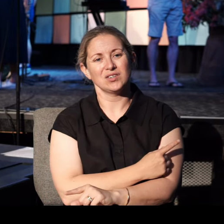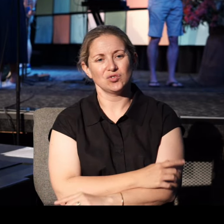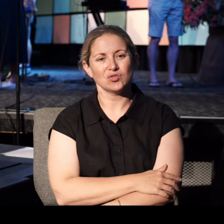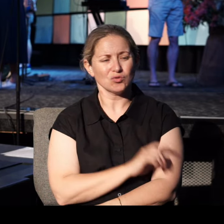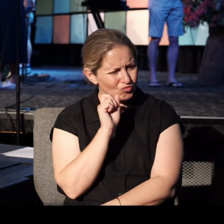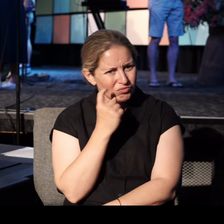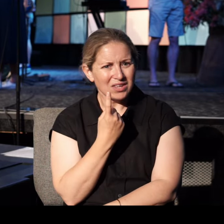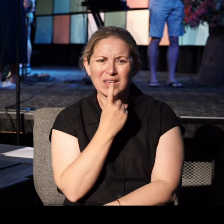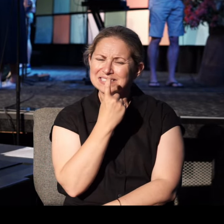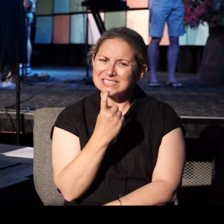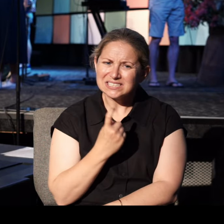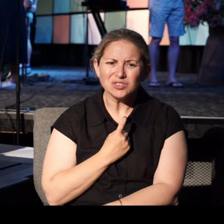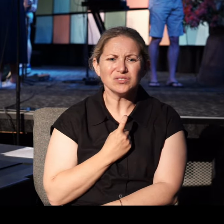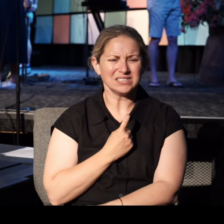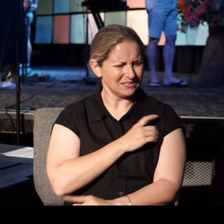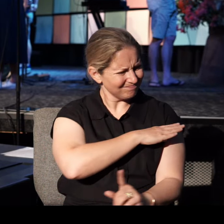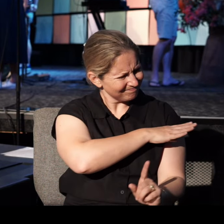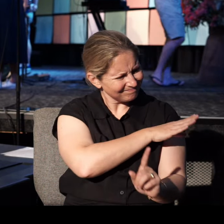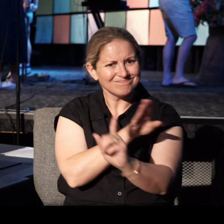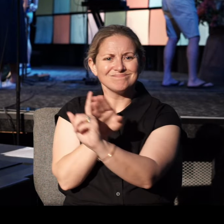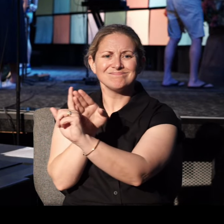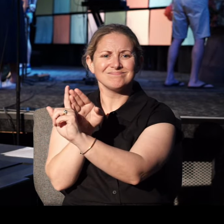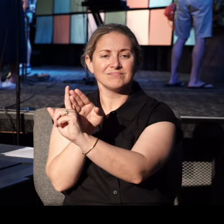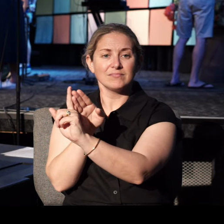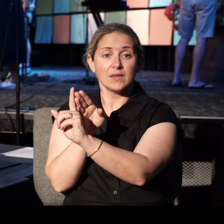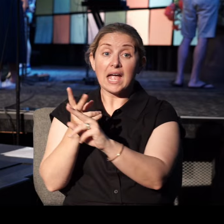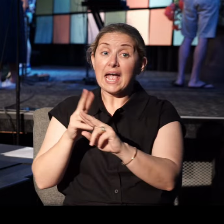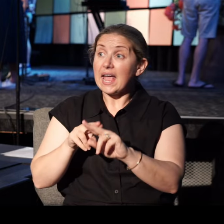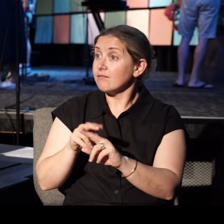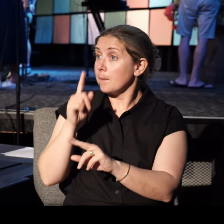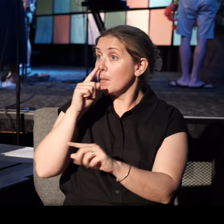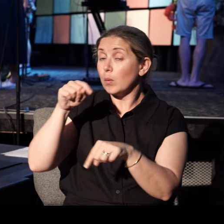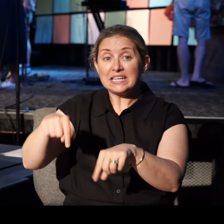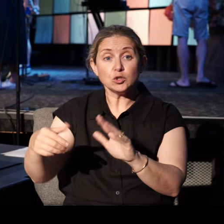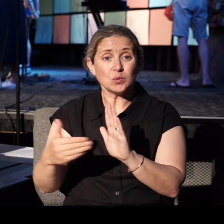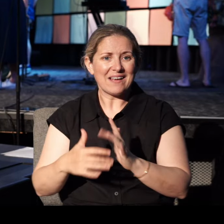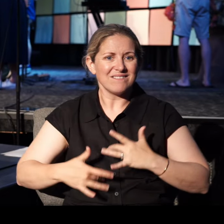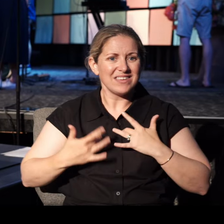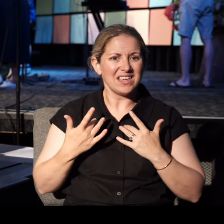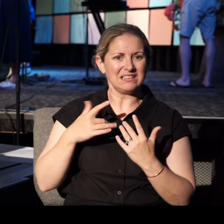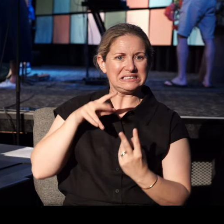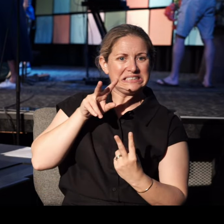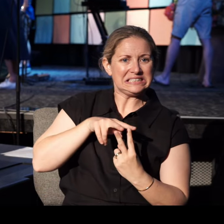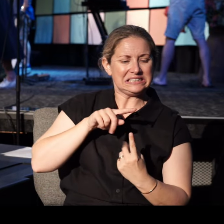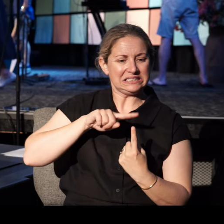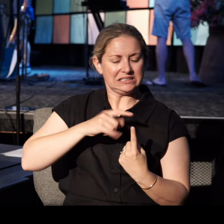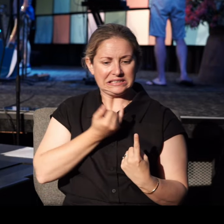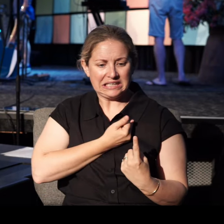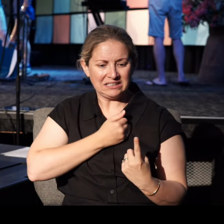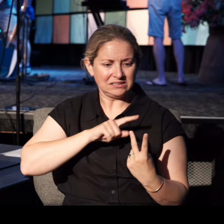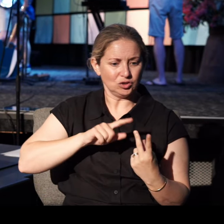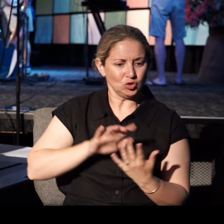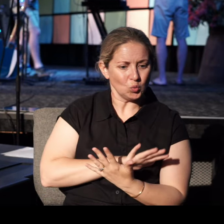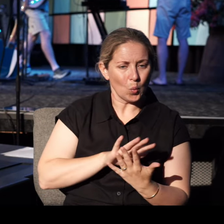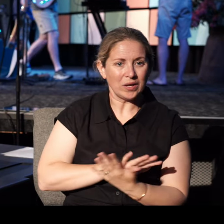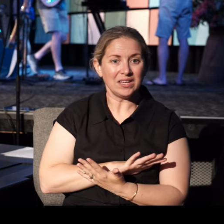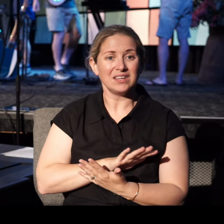Please give great encouragement to those who feel those twin emotions of guilt and joy, that You might comfort